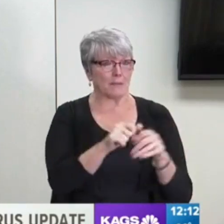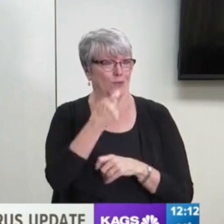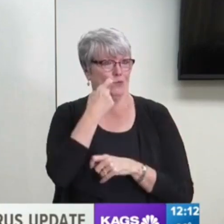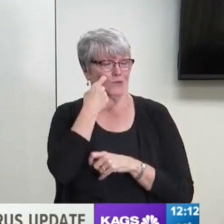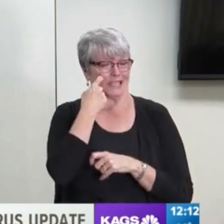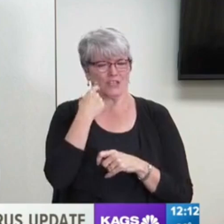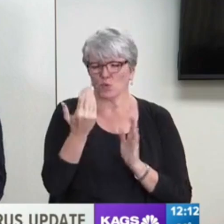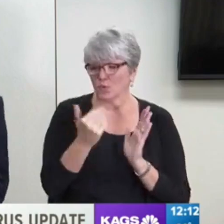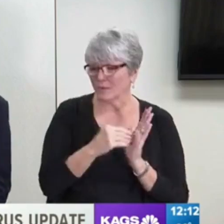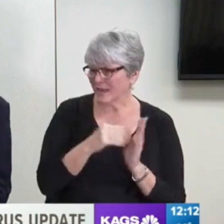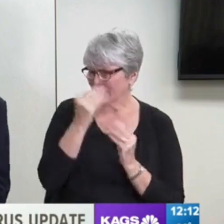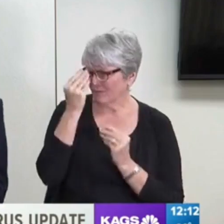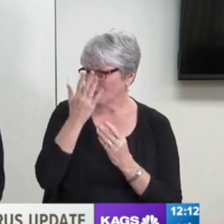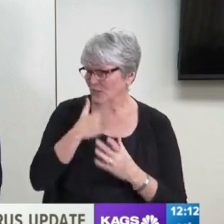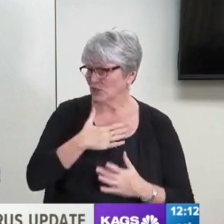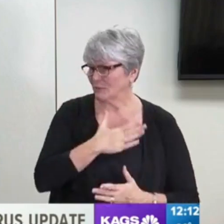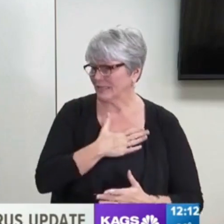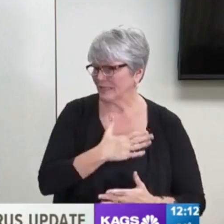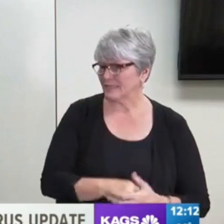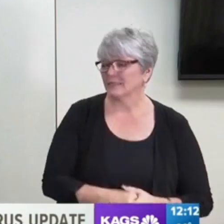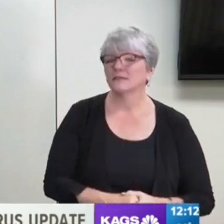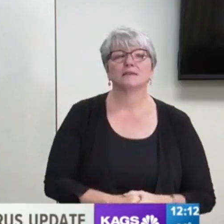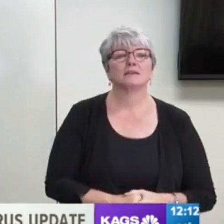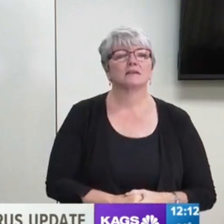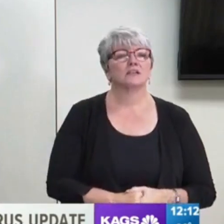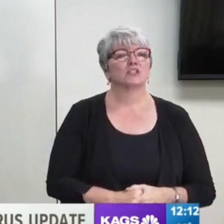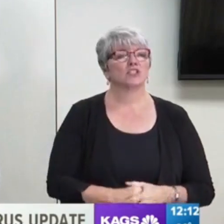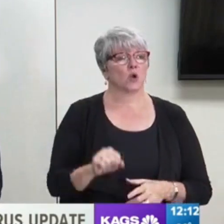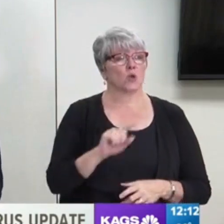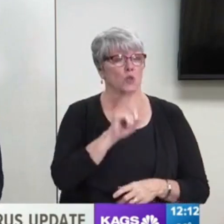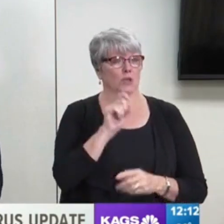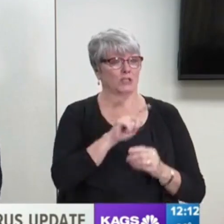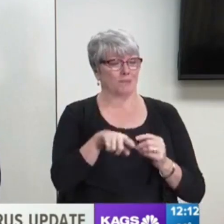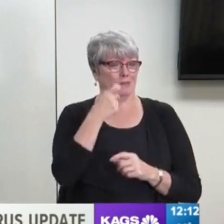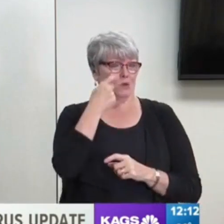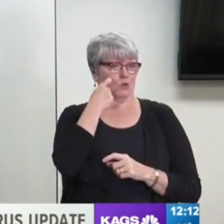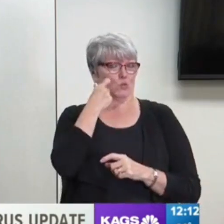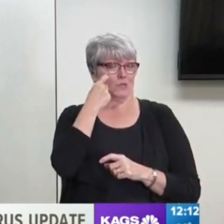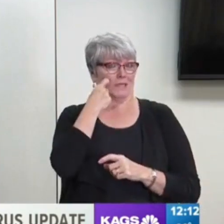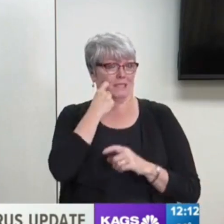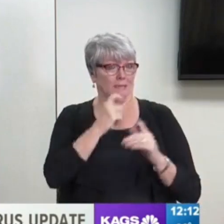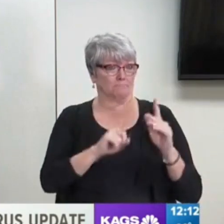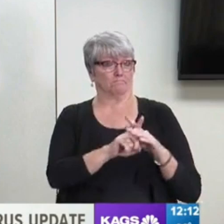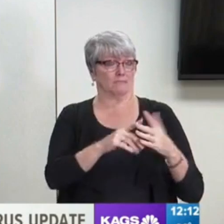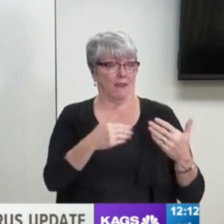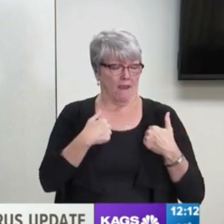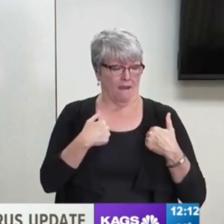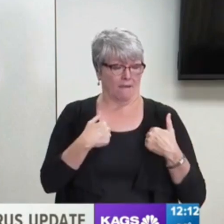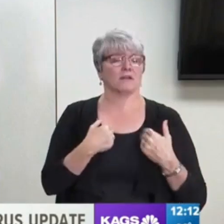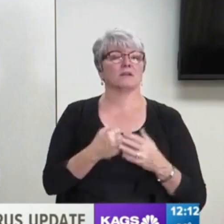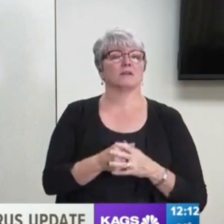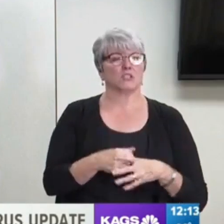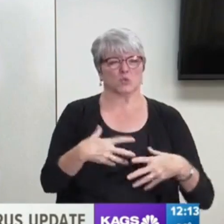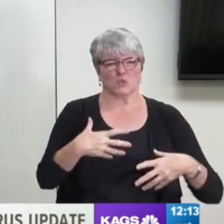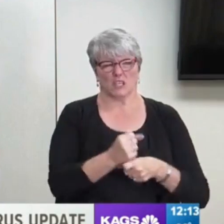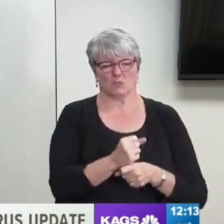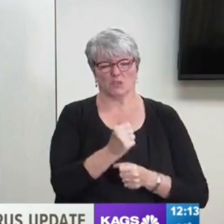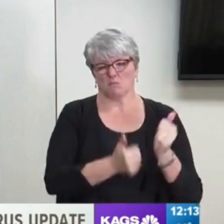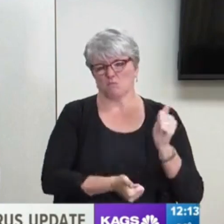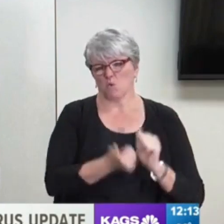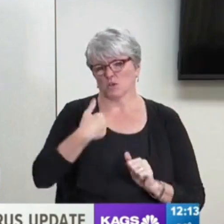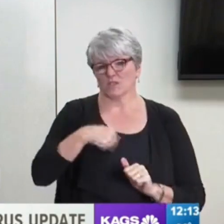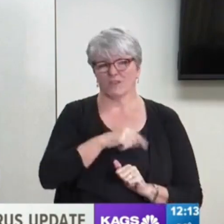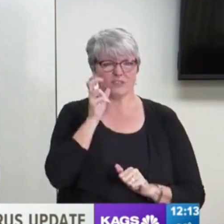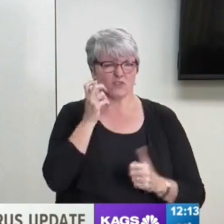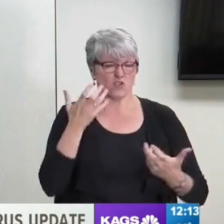cases. If you could repeat that information, please. Yes, the question was about the latest cases, and to summarize, since most of us